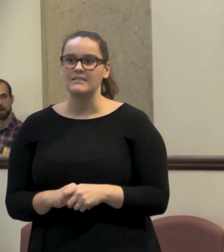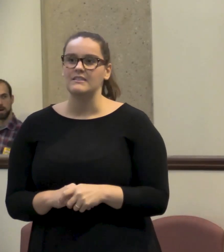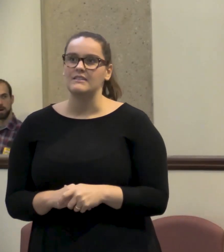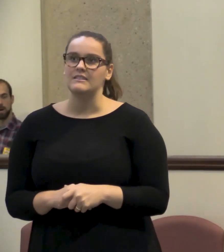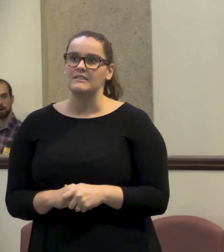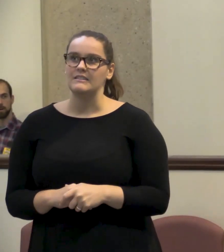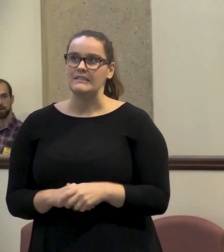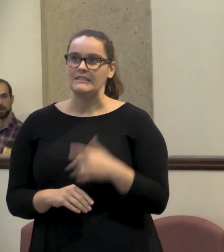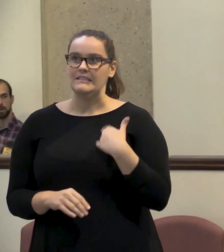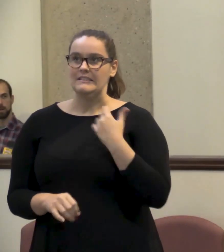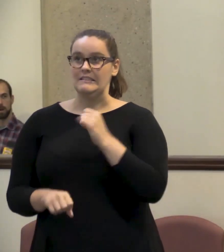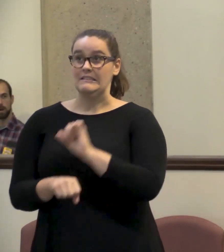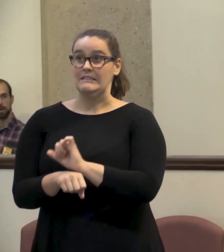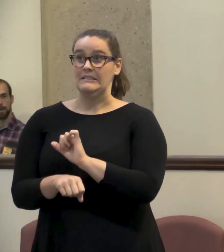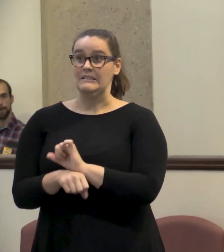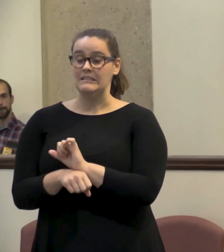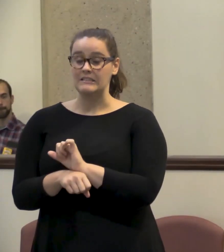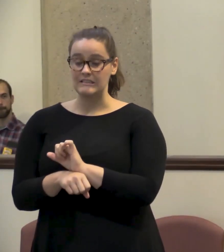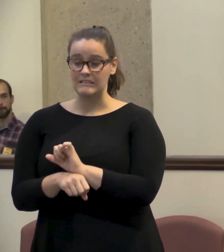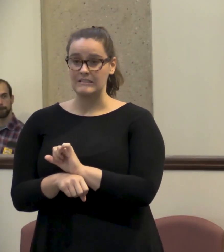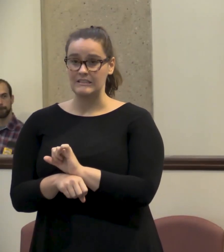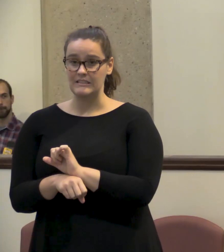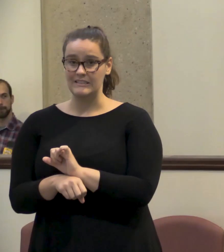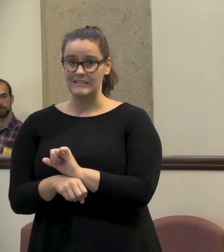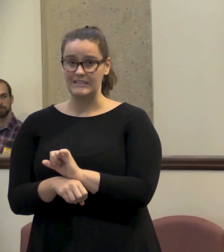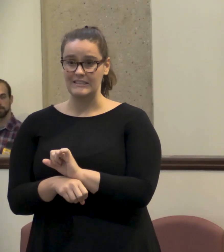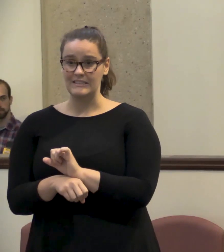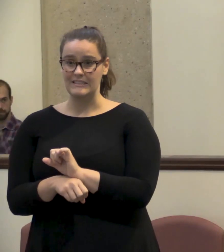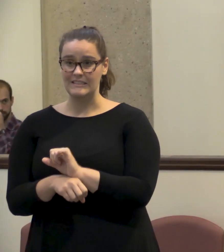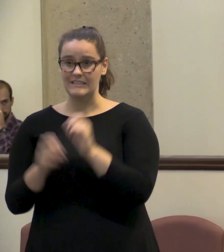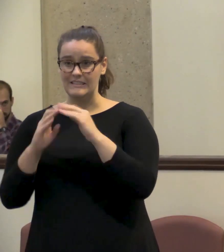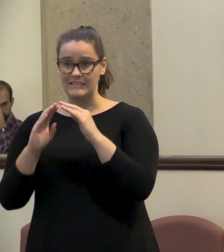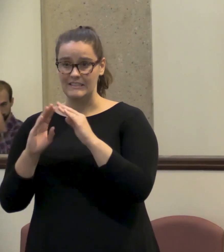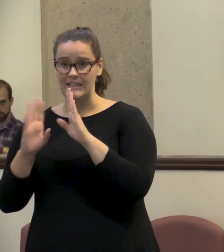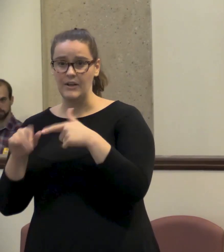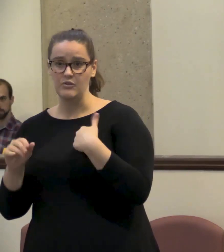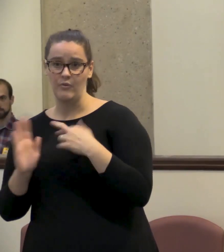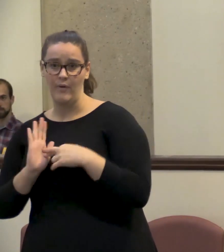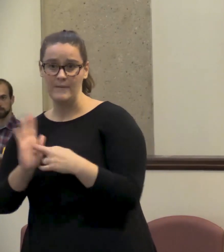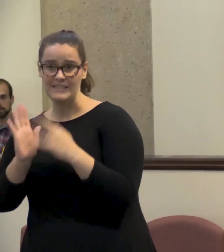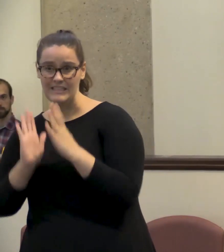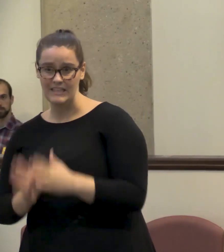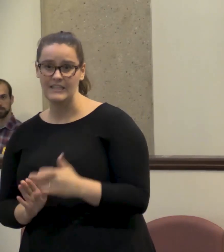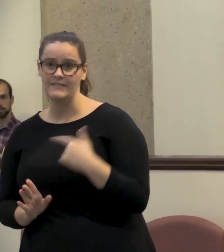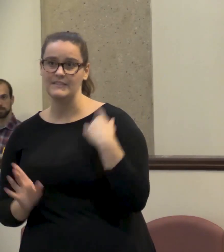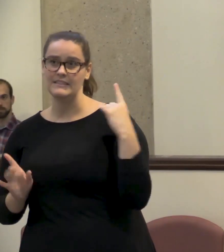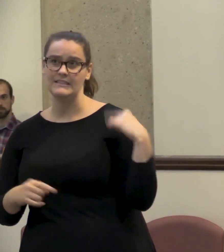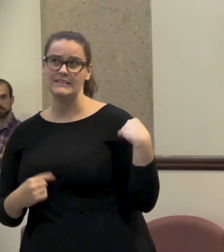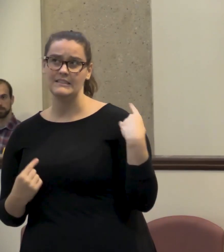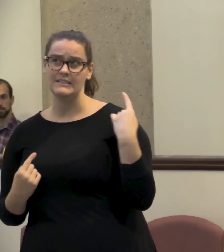I've been in office in the House of Representatives since January of